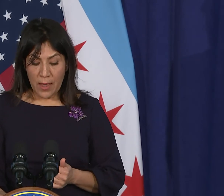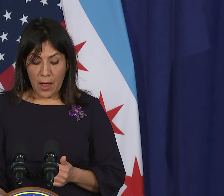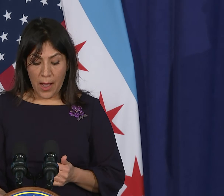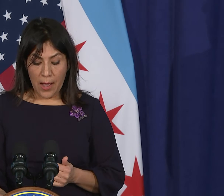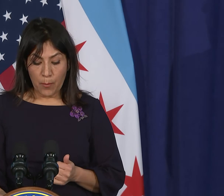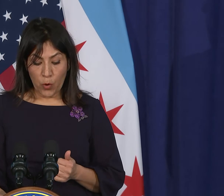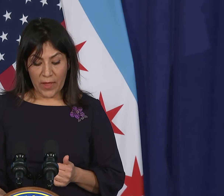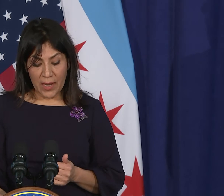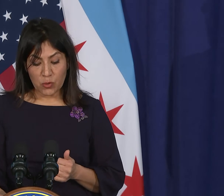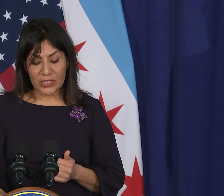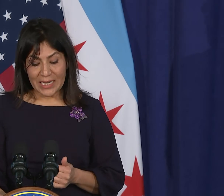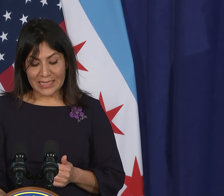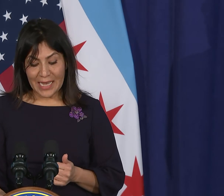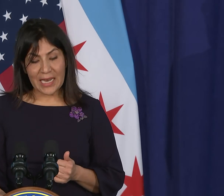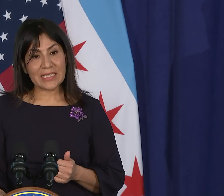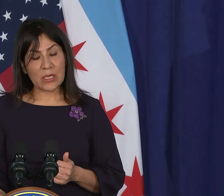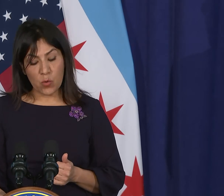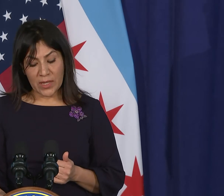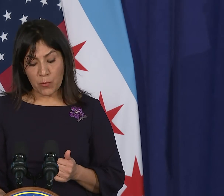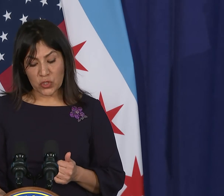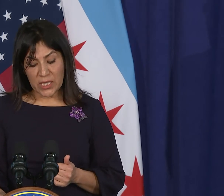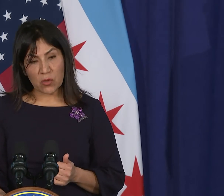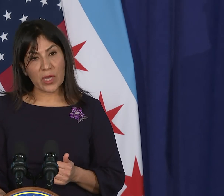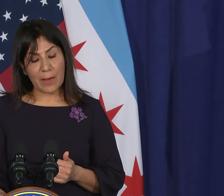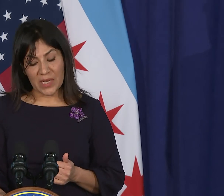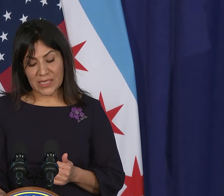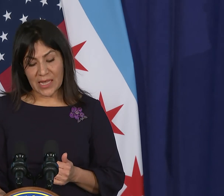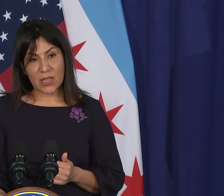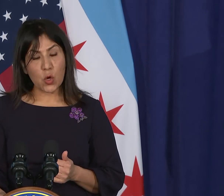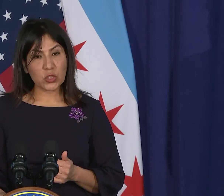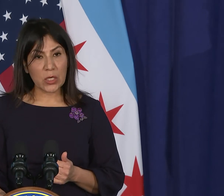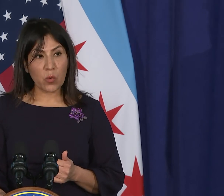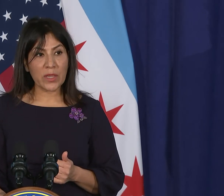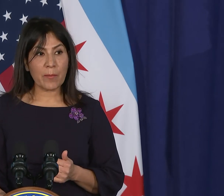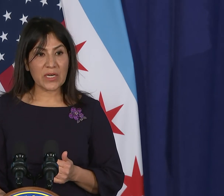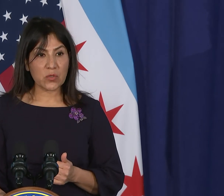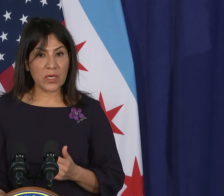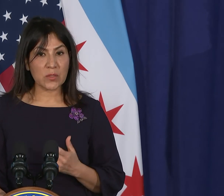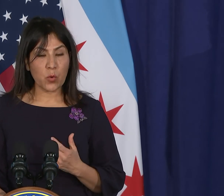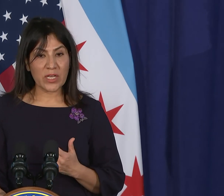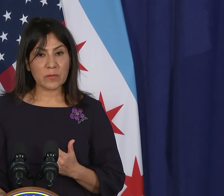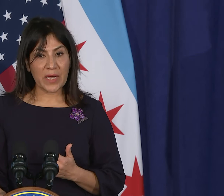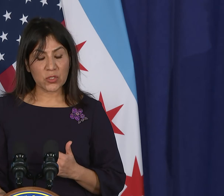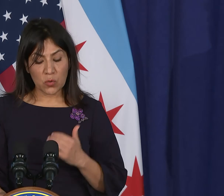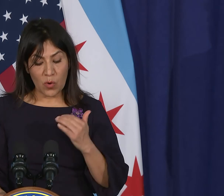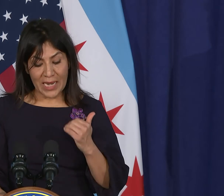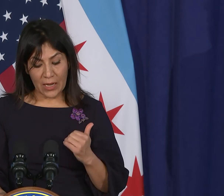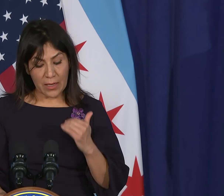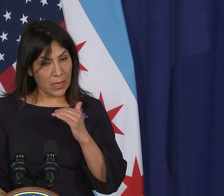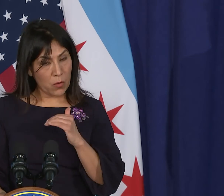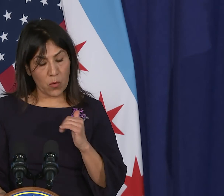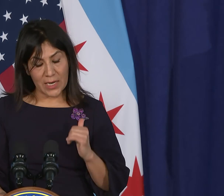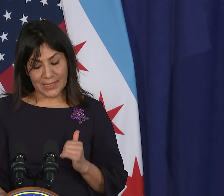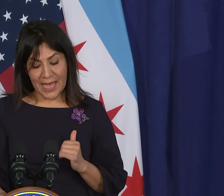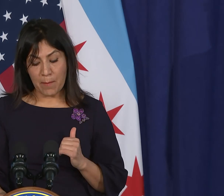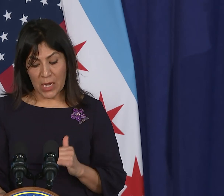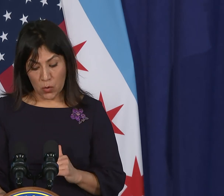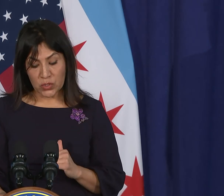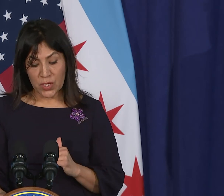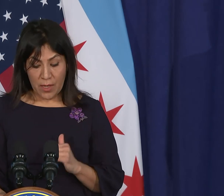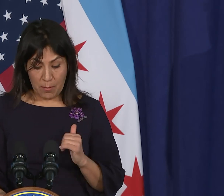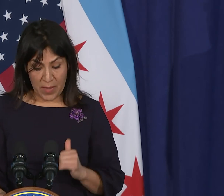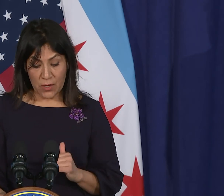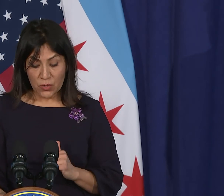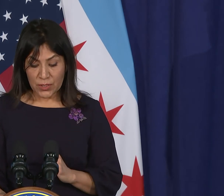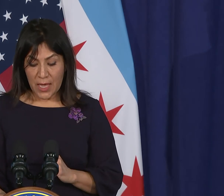hoy, podremos realizar el 50% de capacidad o 50 personas por espacio, el cual sea